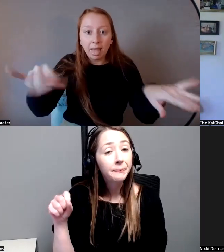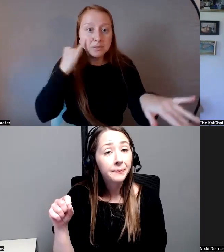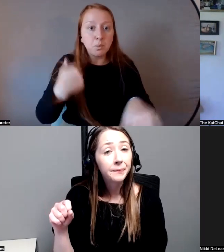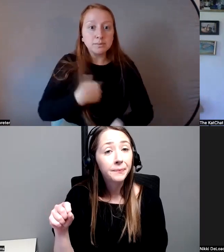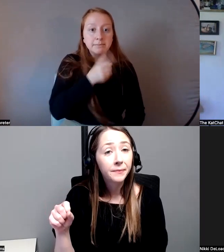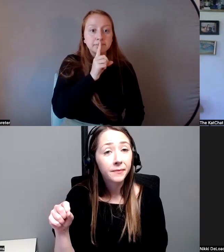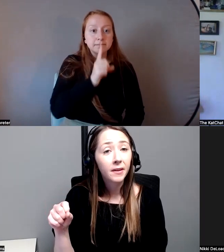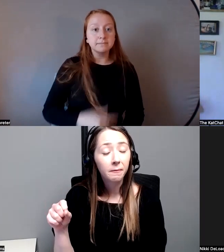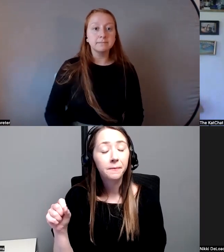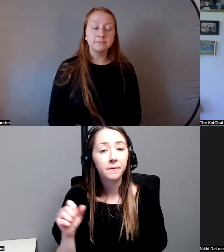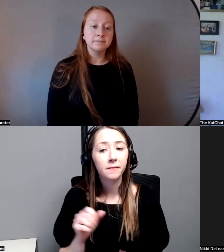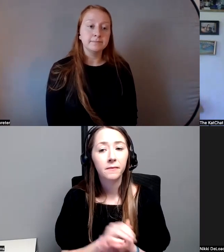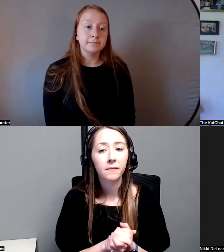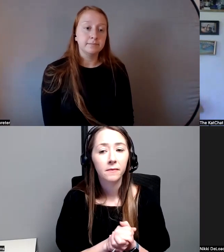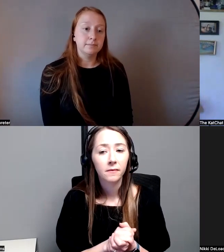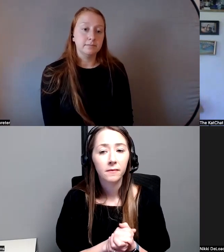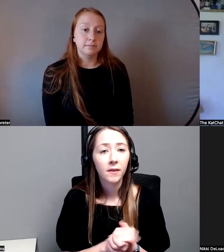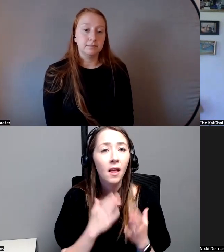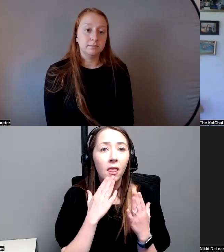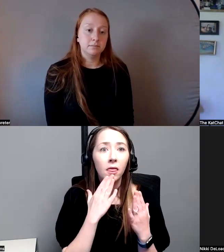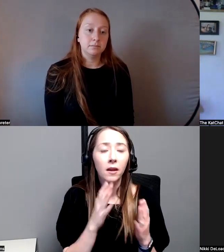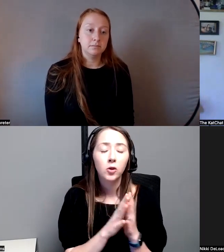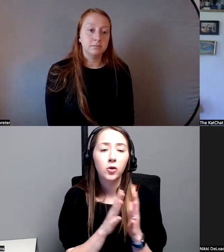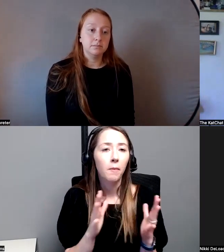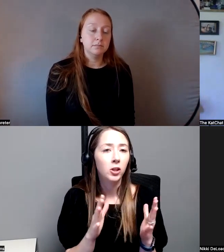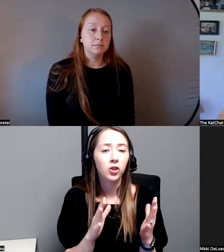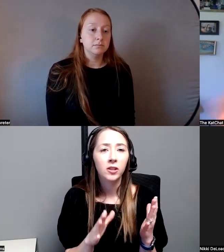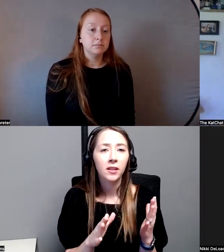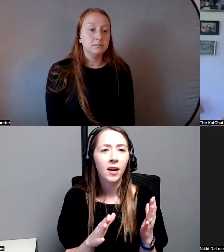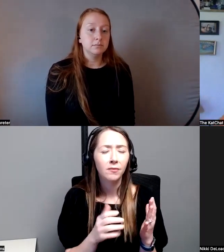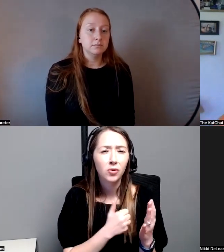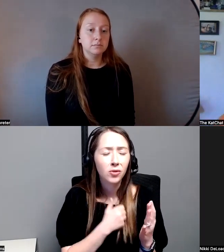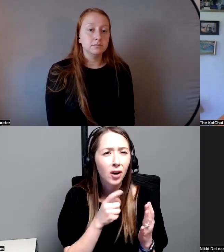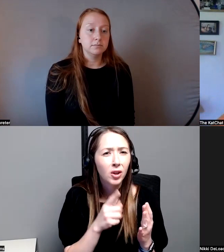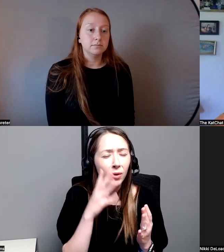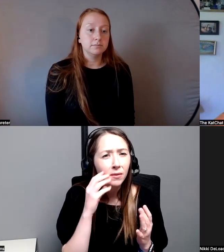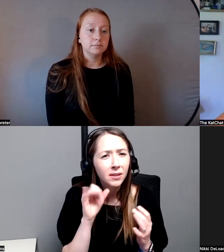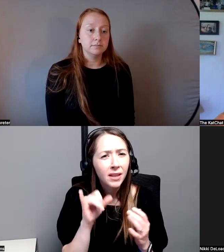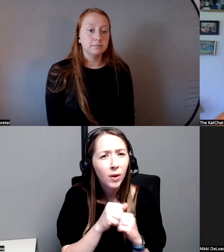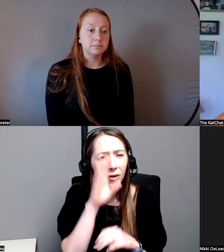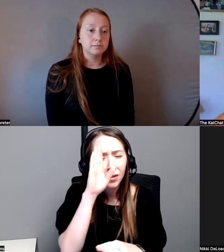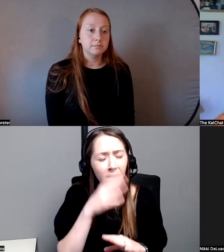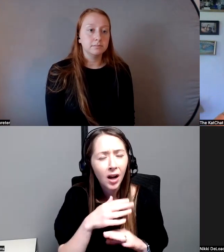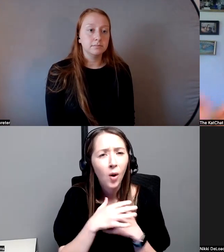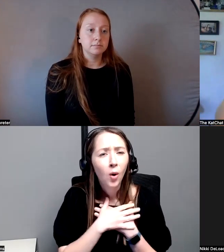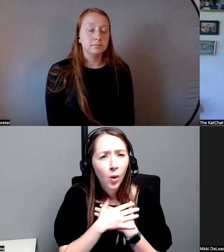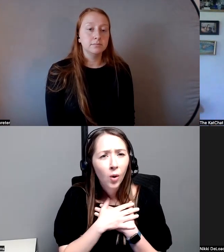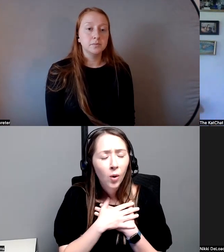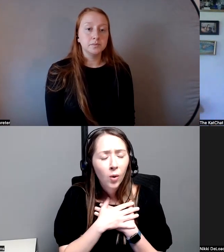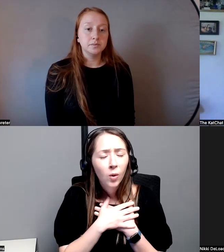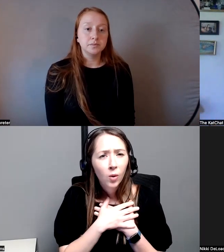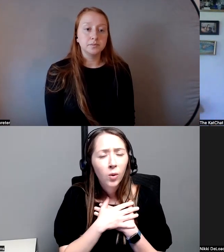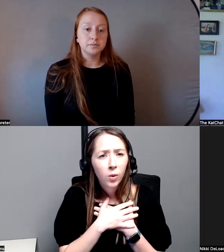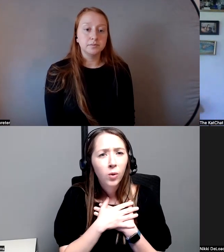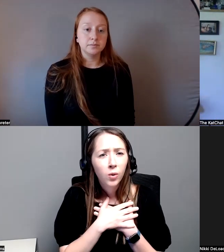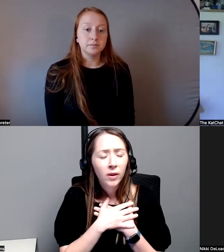Yeah. Yeah. Thank you so much. And I'm so sorry that you went through that with your kid. That is that is